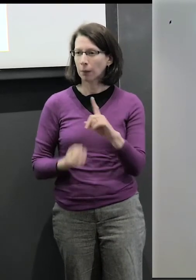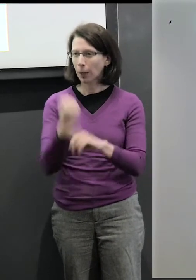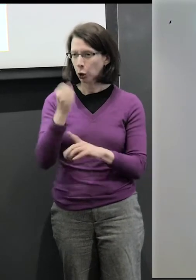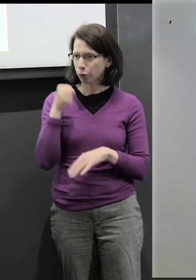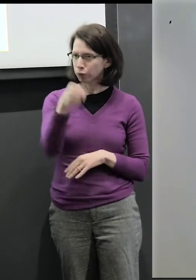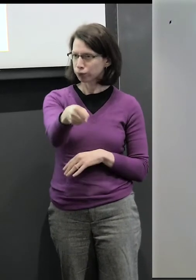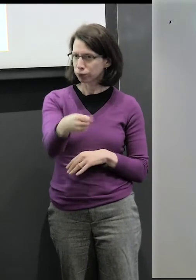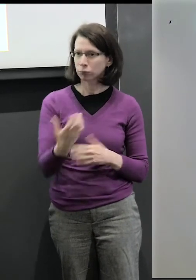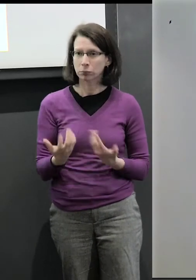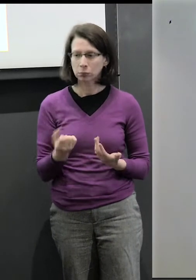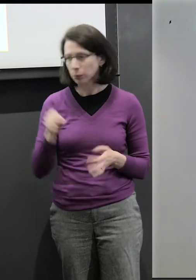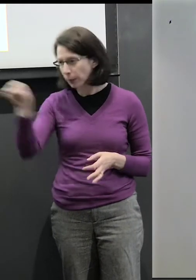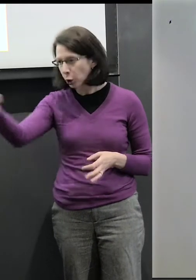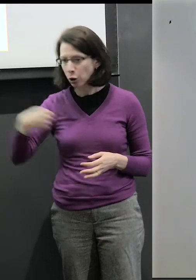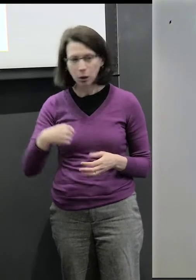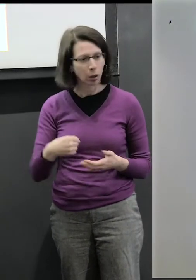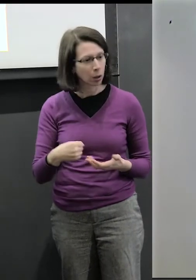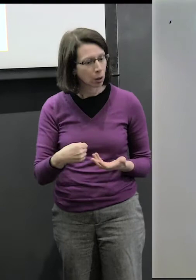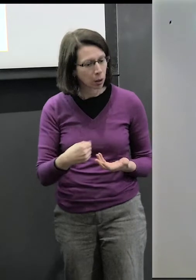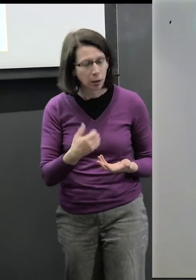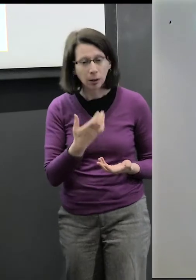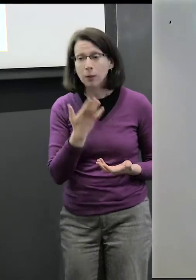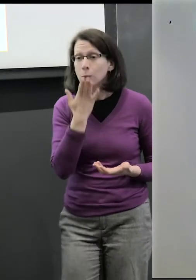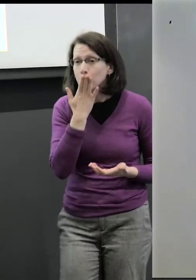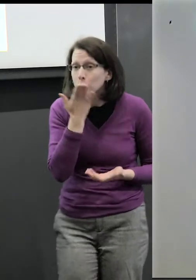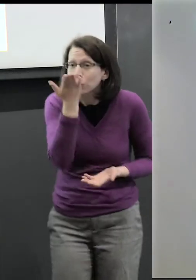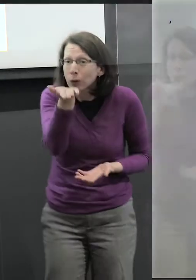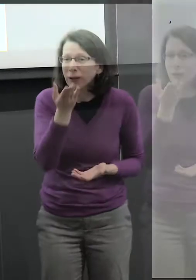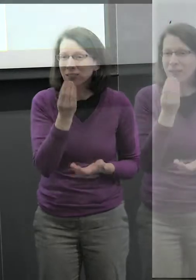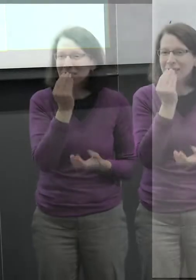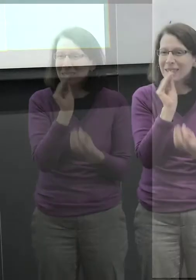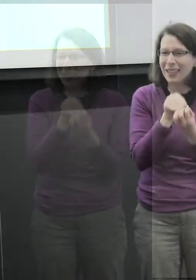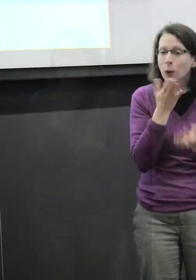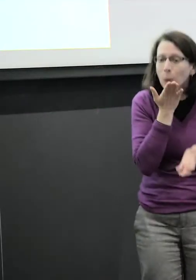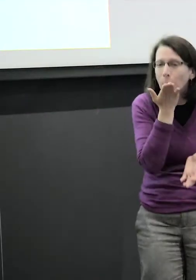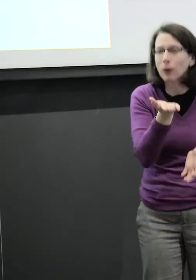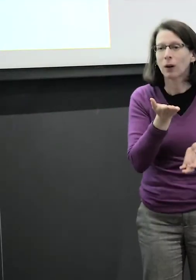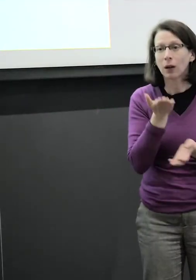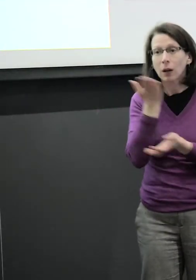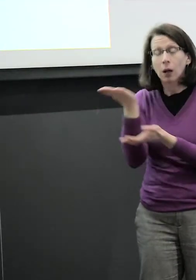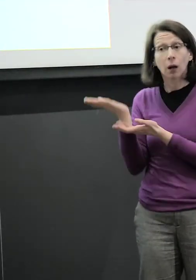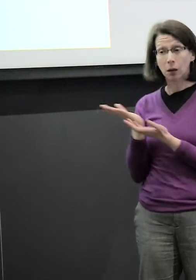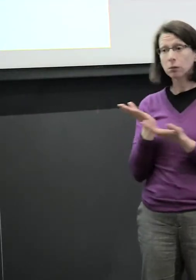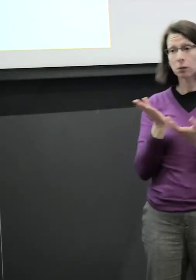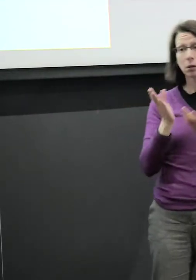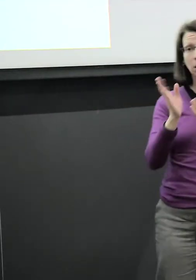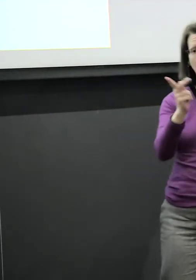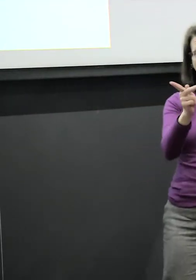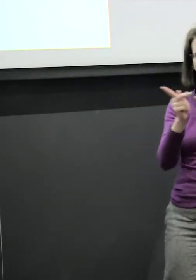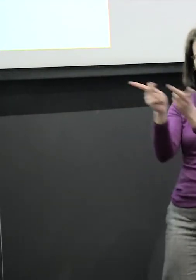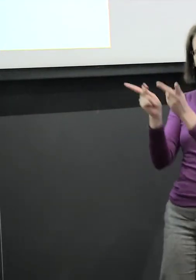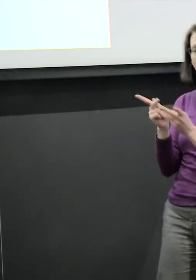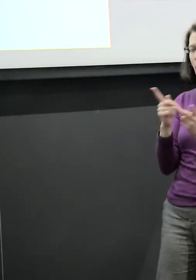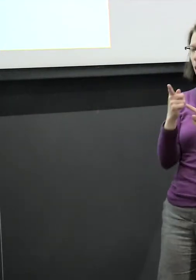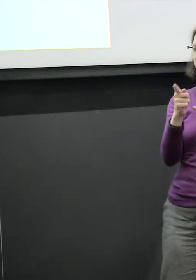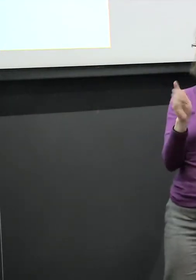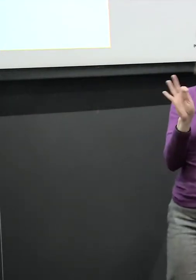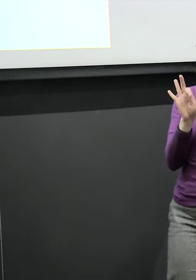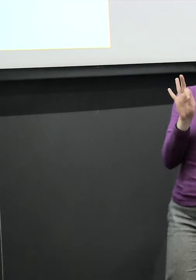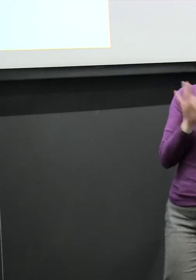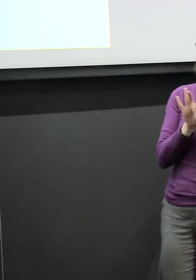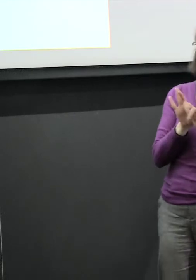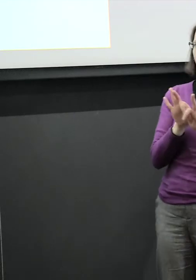punch-related examples, you can have send kisses to the variety of them. But now here's the crucial